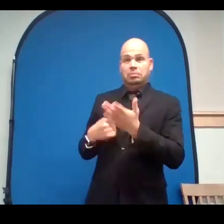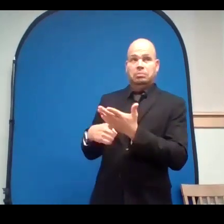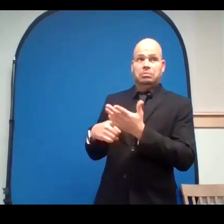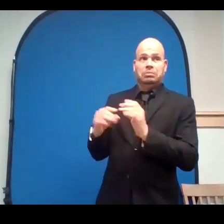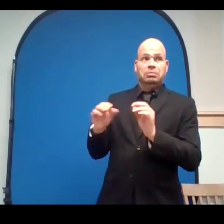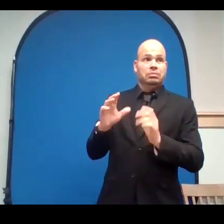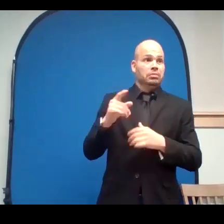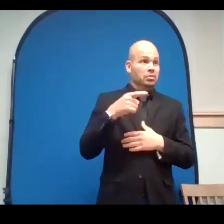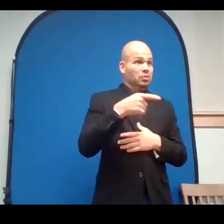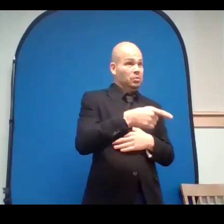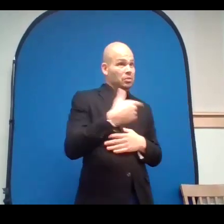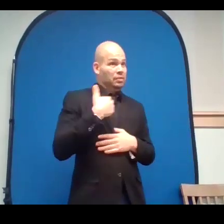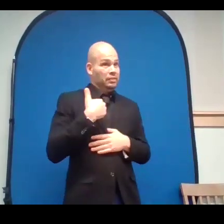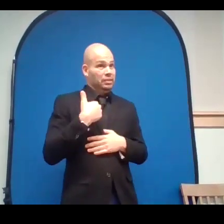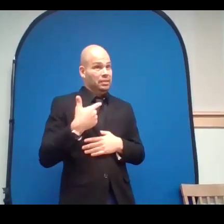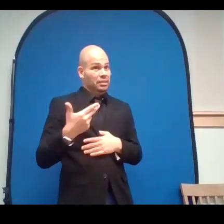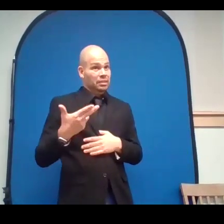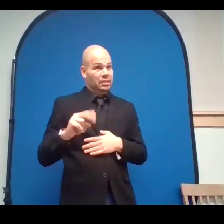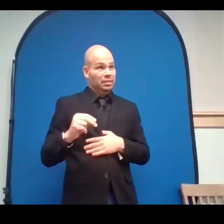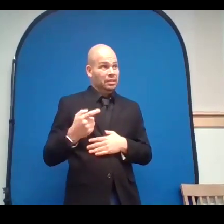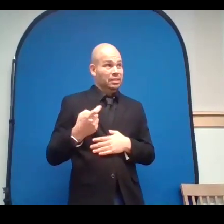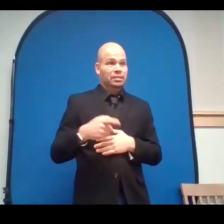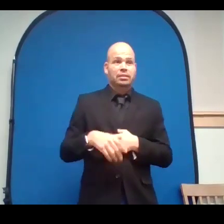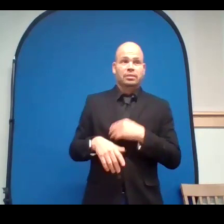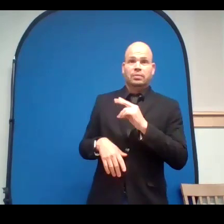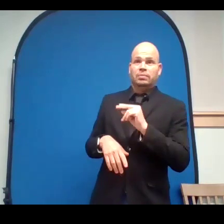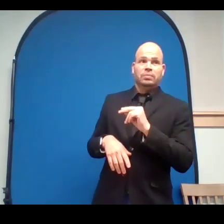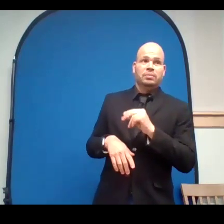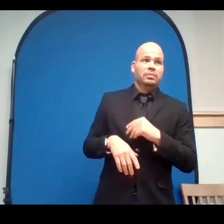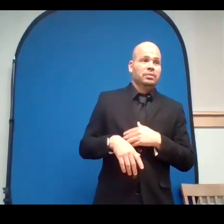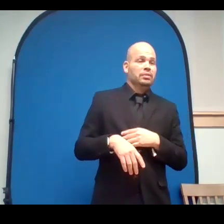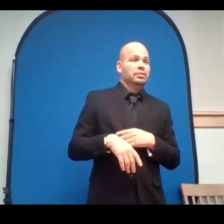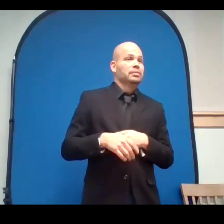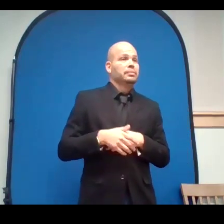guns? I did not. Did you say to him that